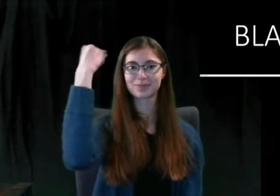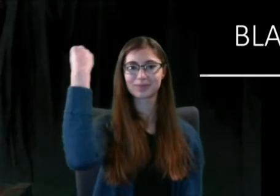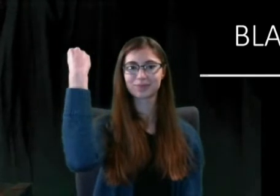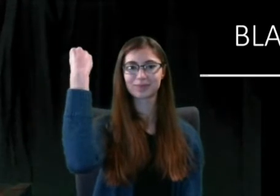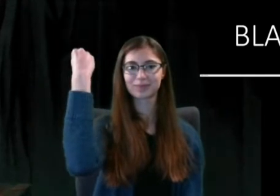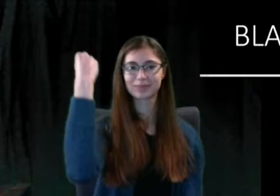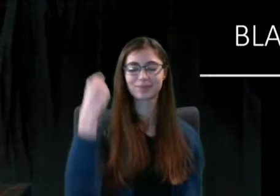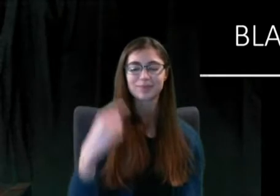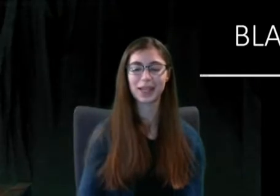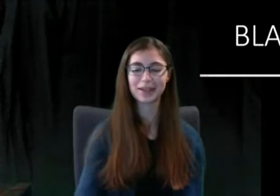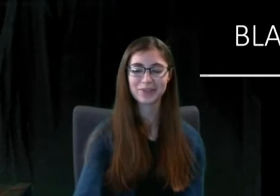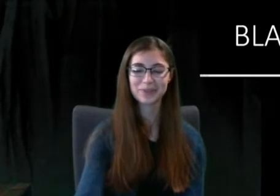Black.